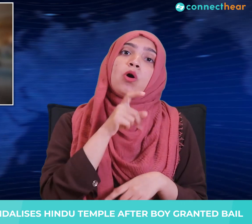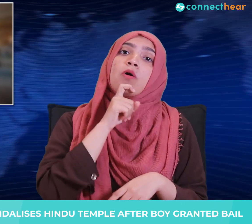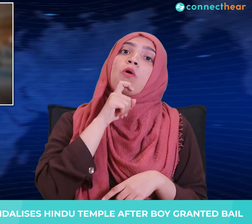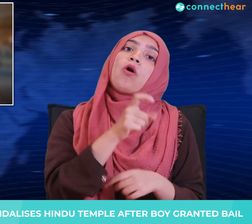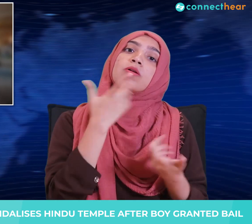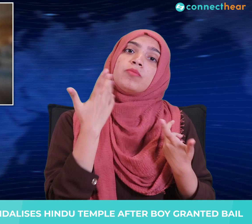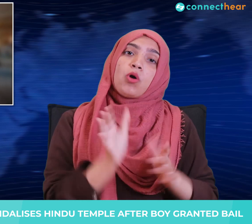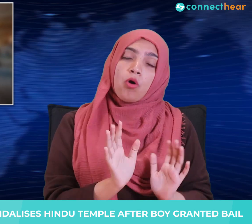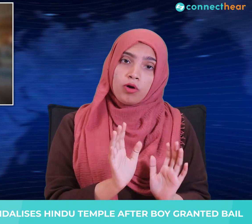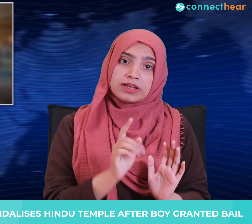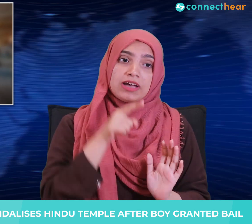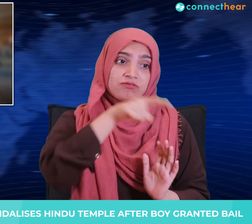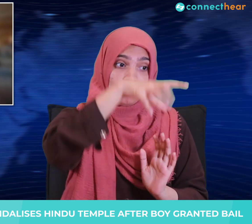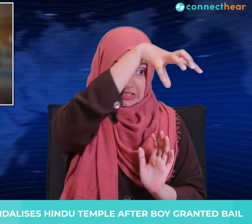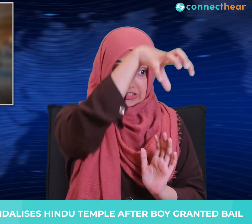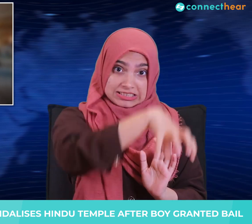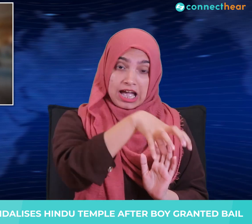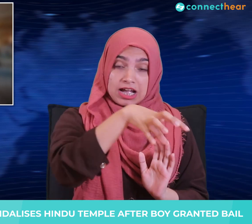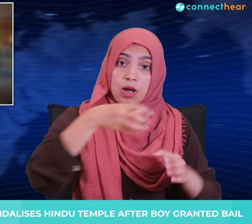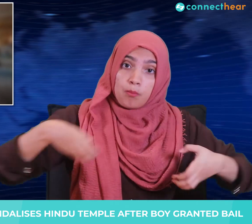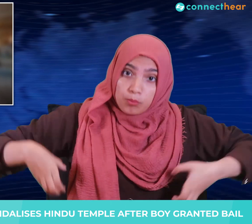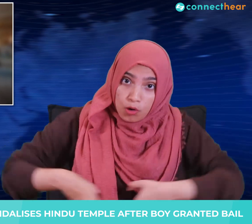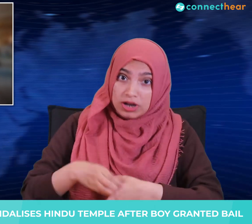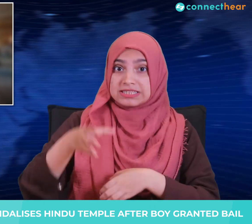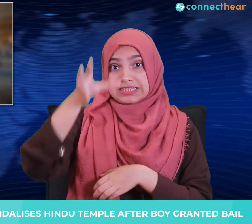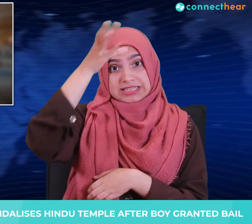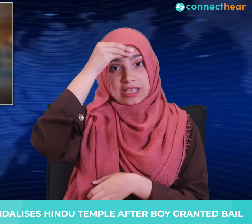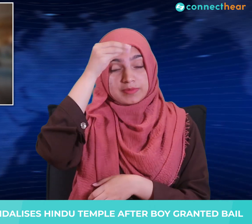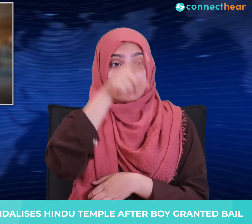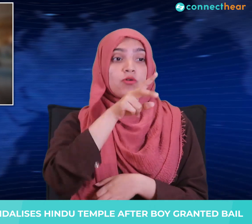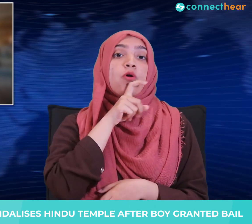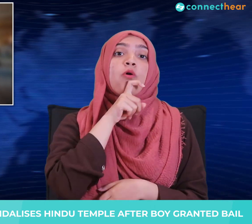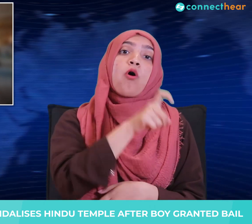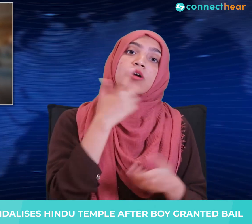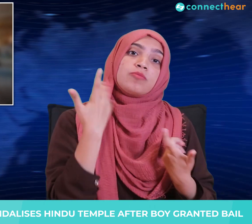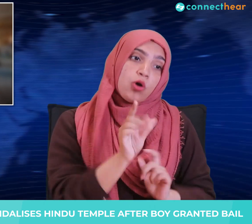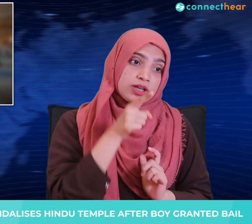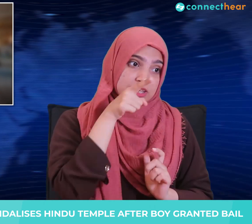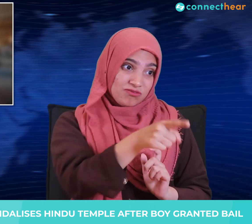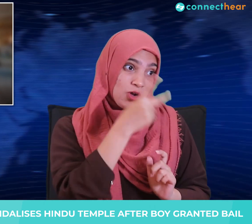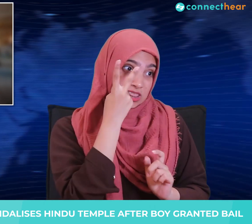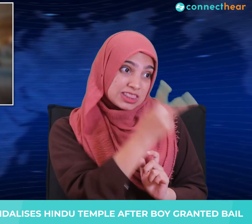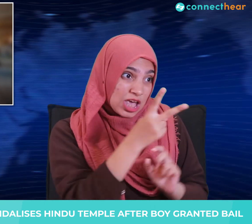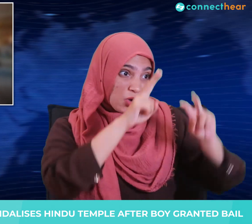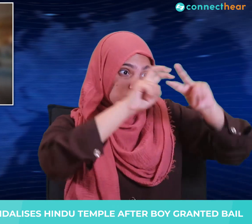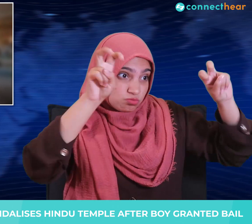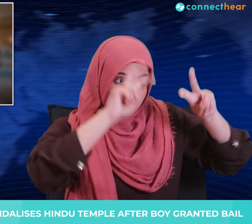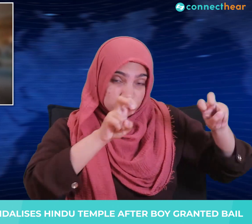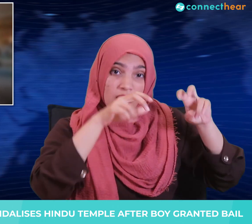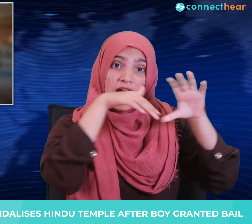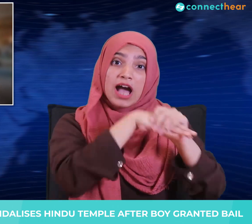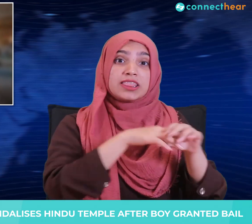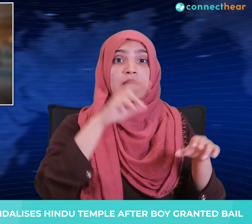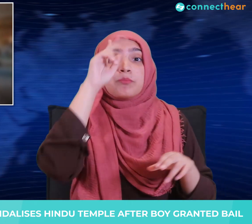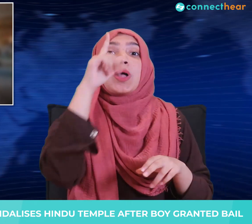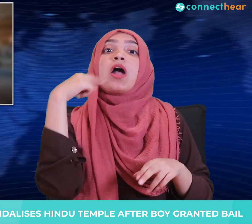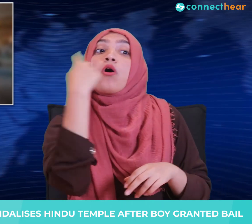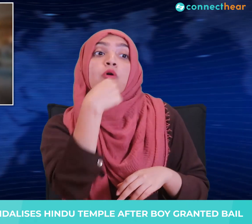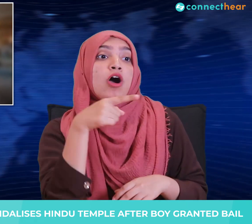that action is taken against the perpetrators. Mazari also said that the Parliamentary Secretary will be visiting the